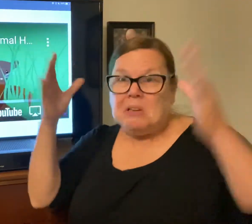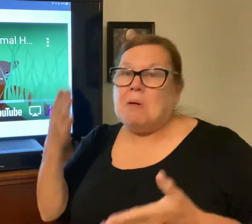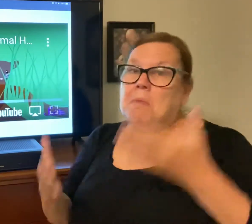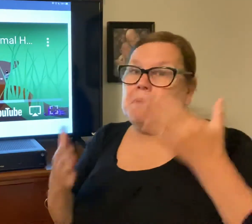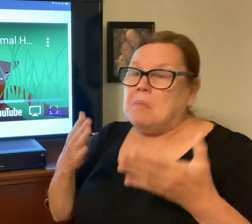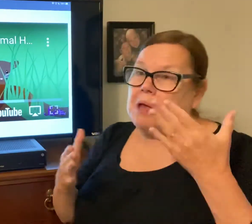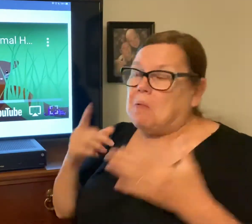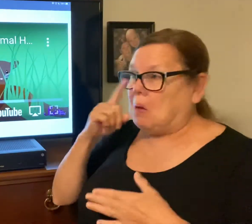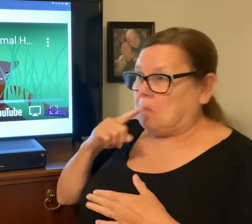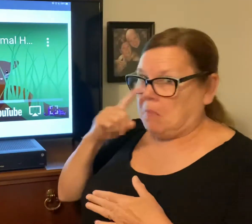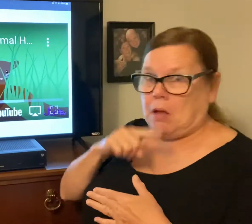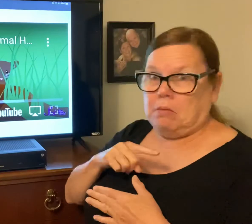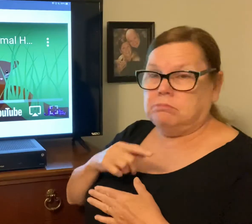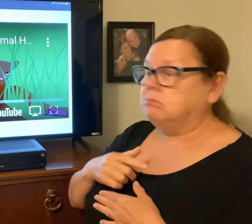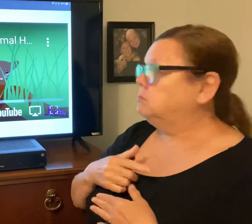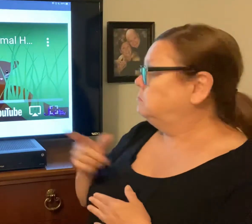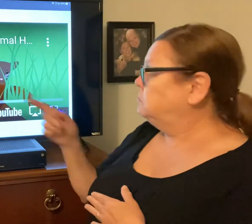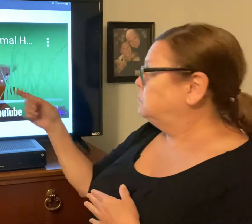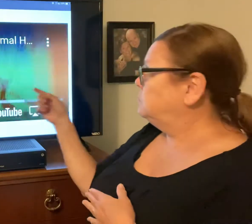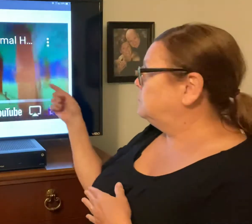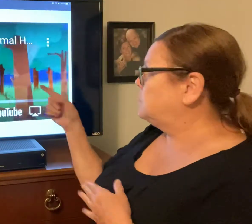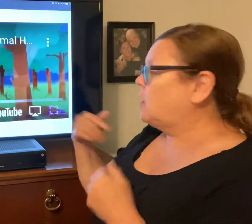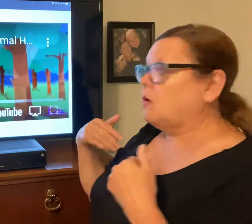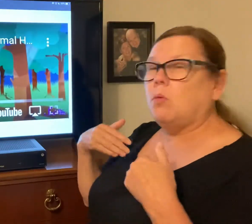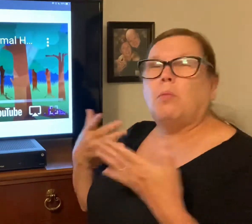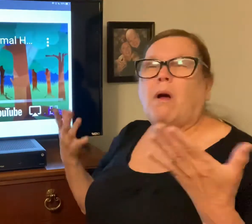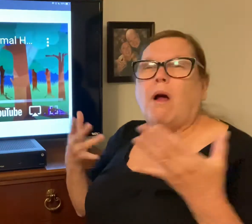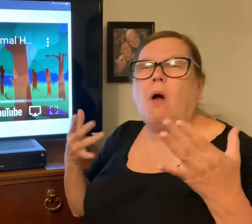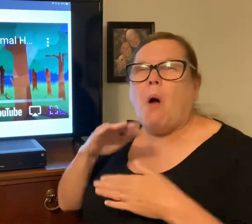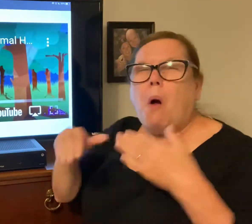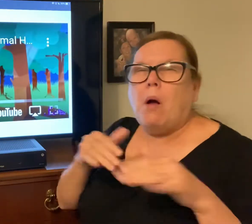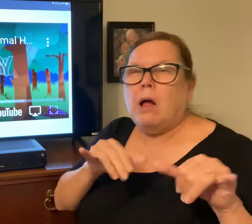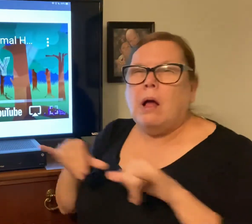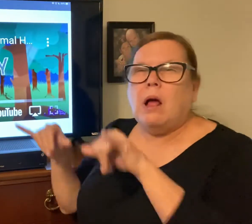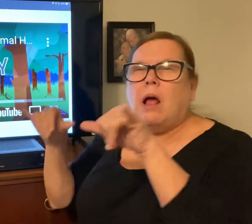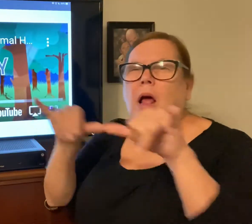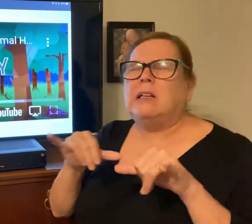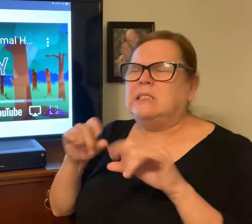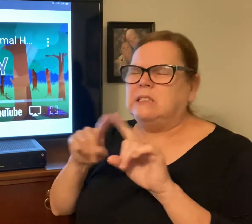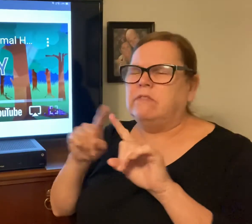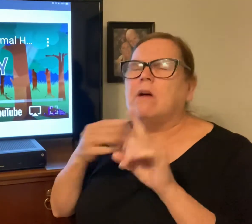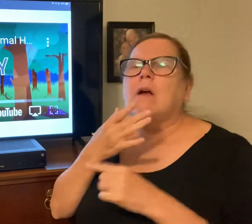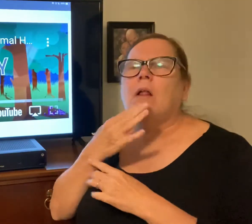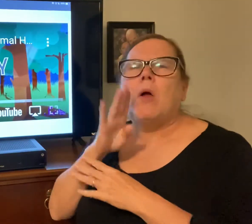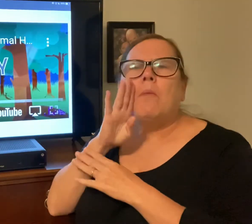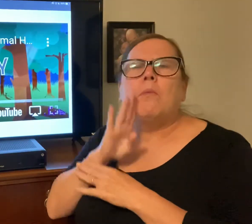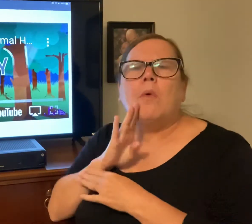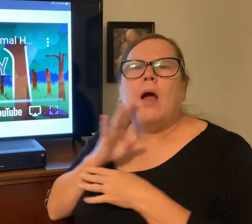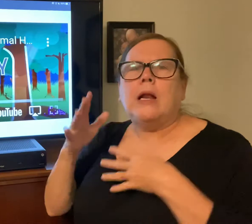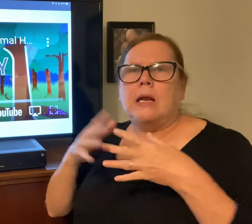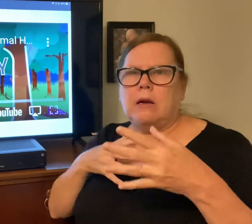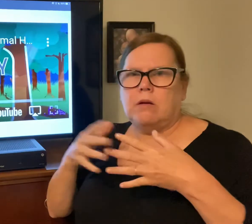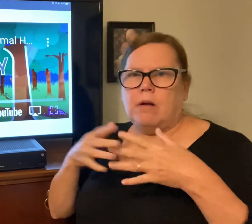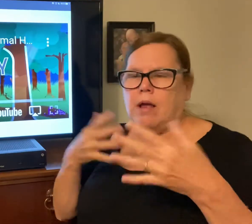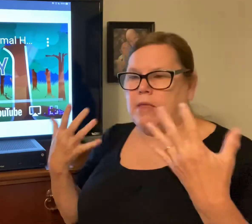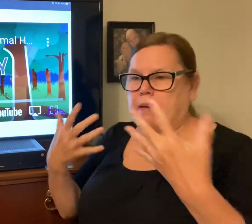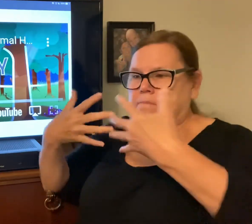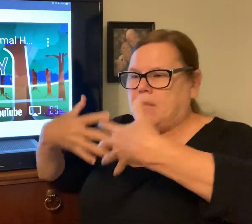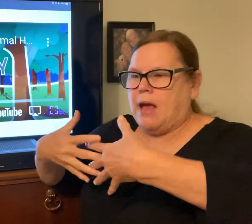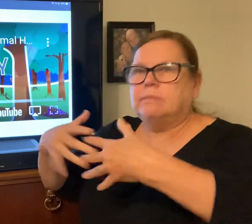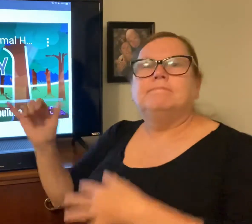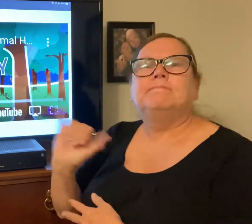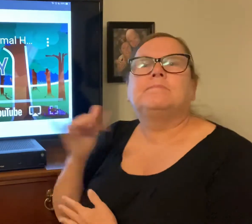little field mouse. And you know what these mammals all have in common? They're all shades of brown or gray. They match the color of the tree bark and the